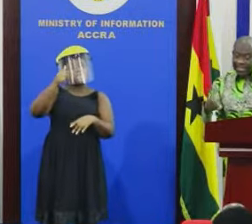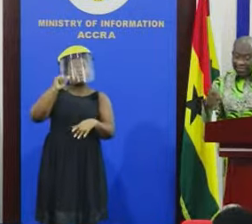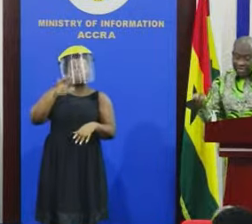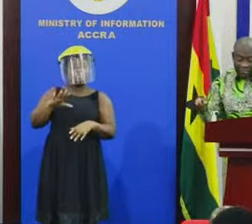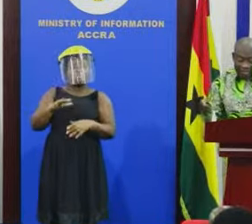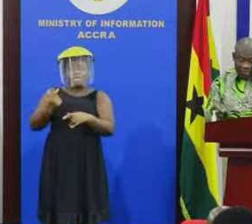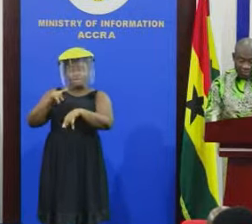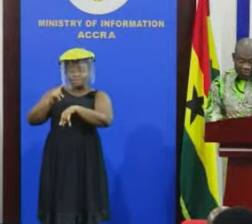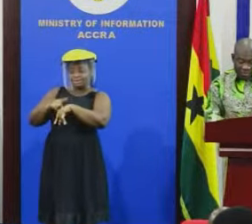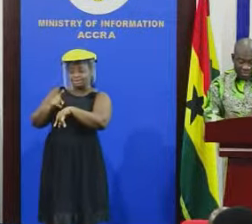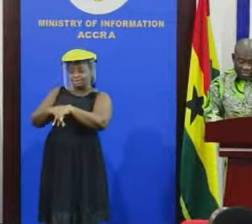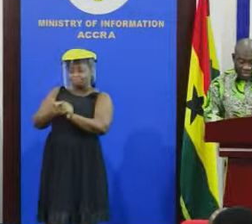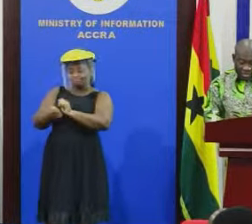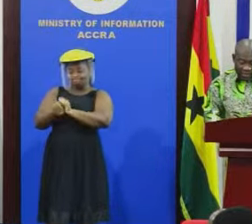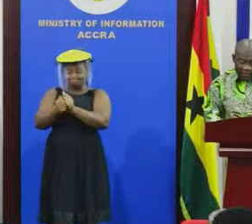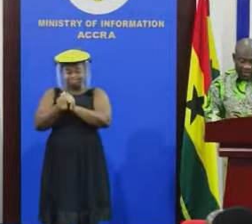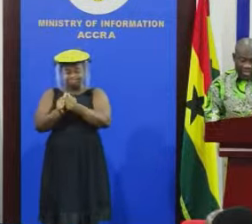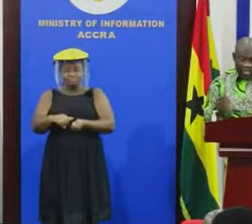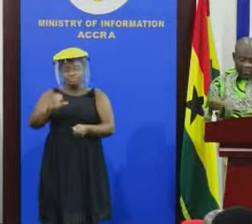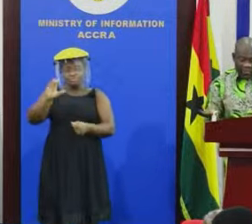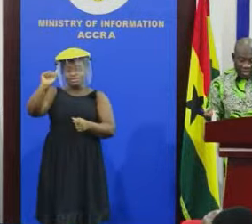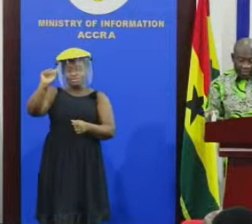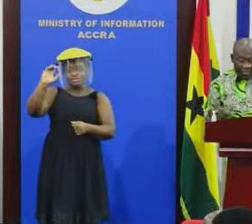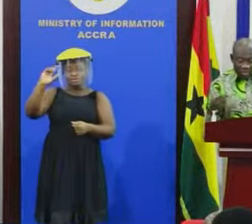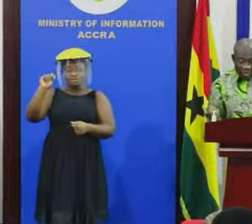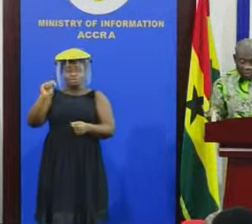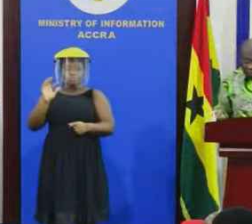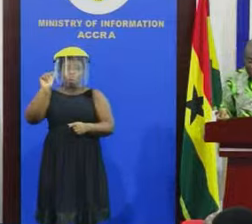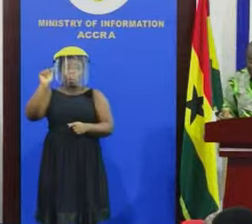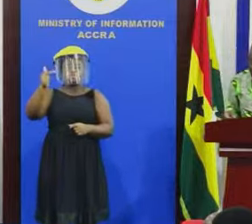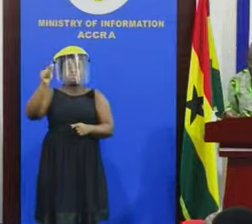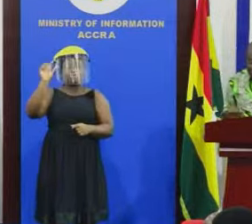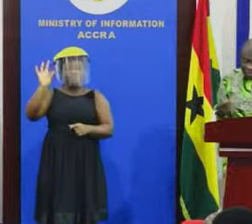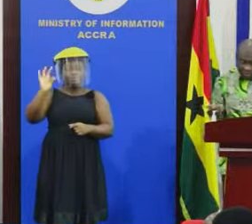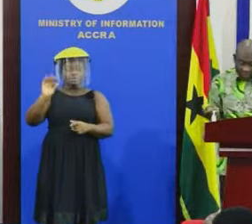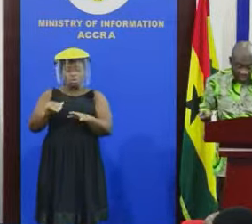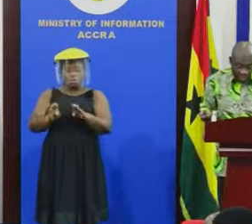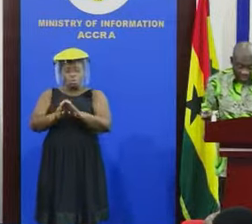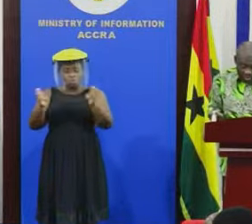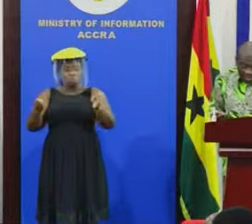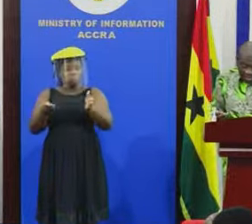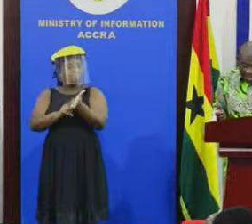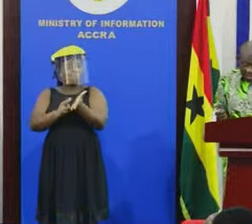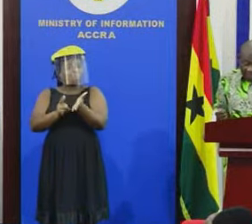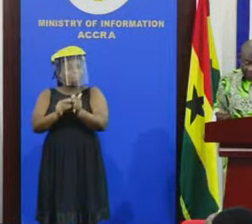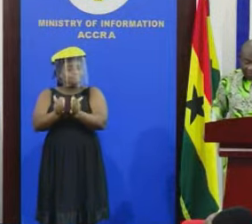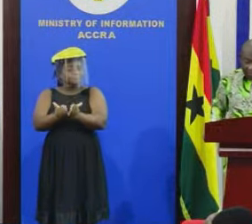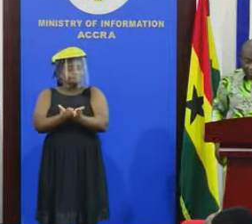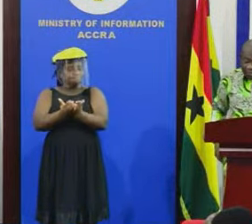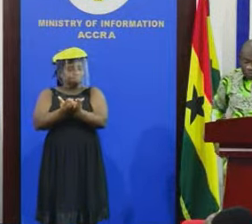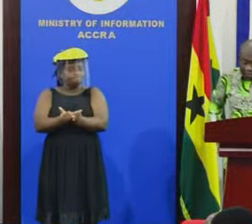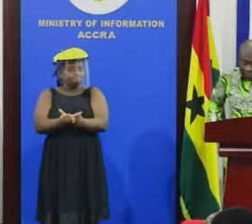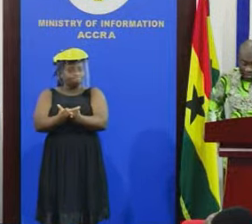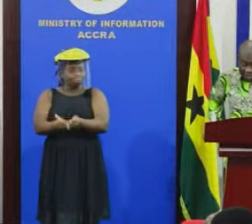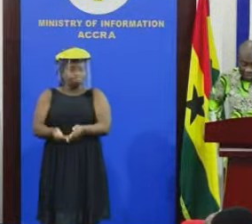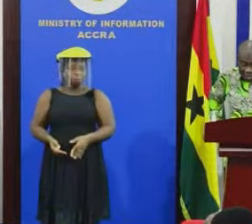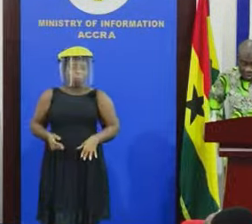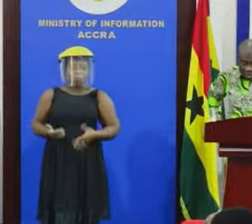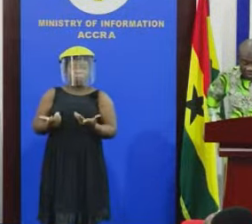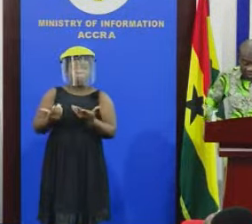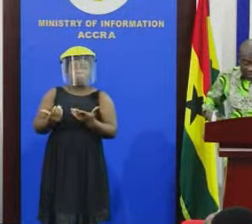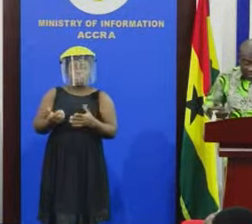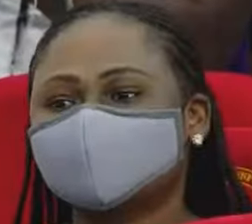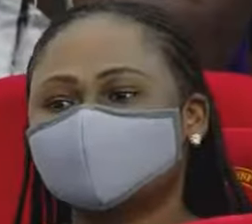there timelines for this amendment of Act 29? And if you have an update on the open registration of ships, if you have answers